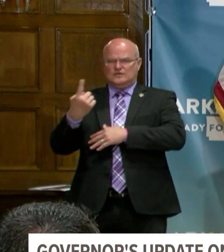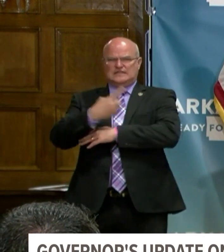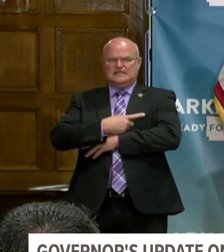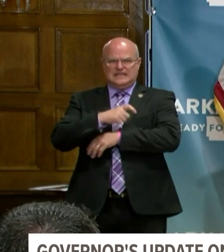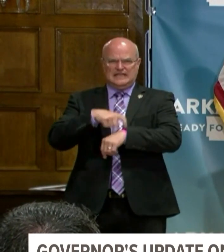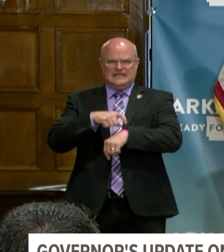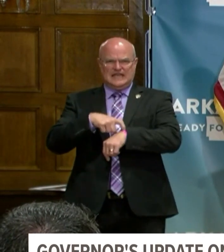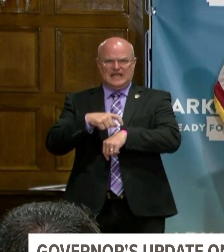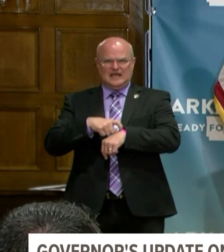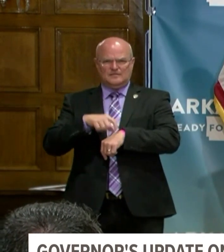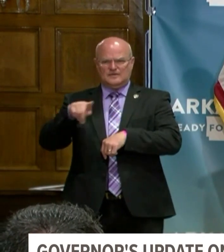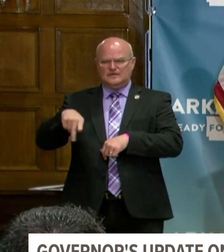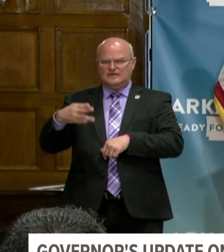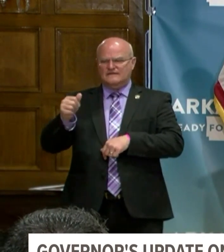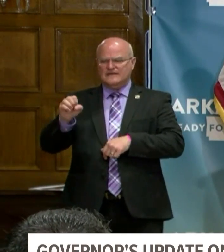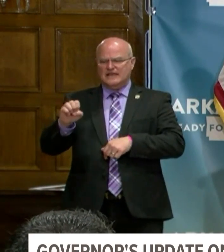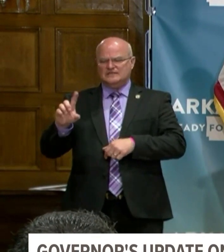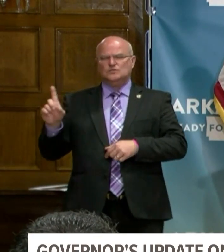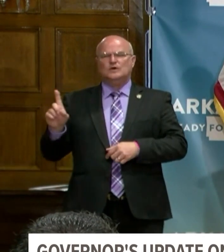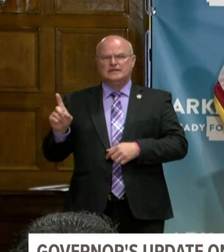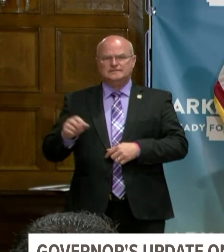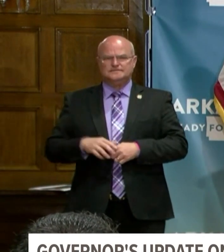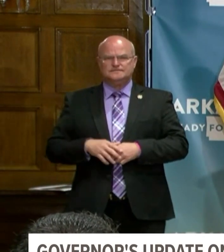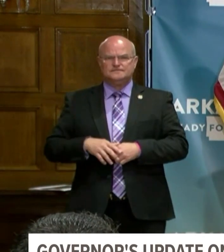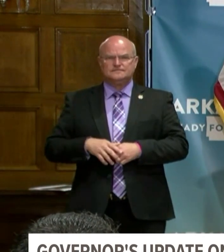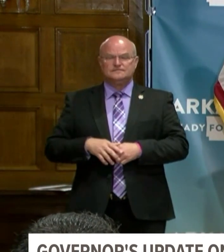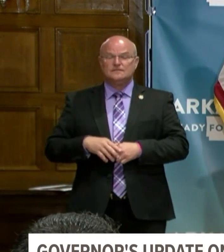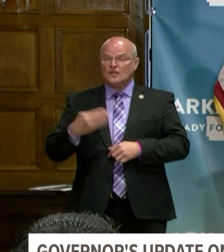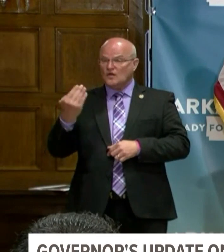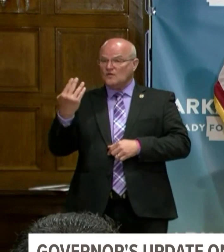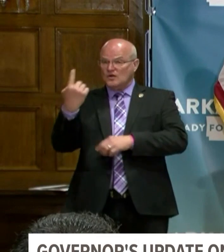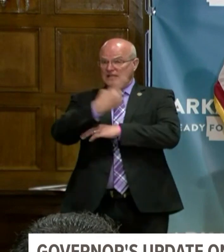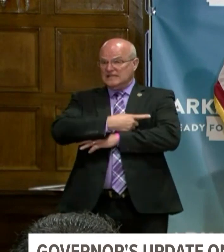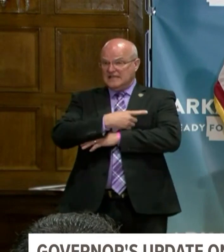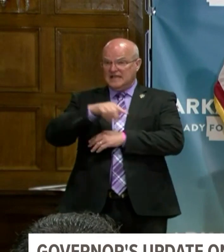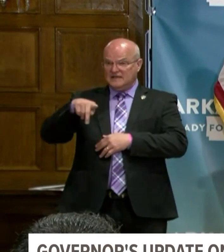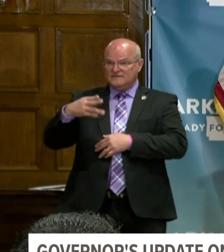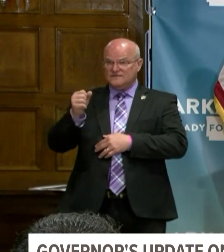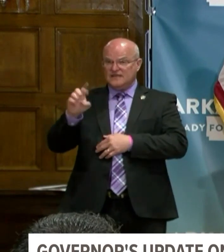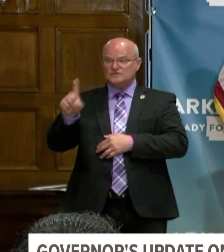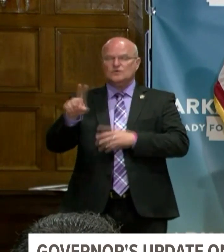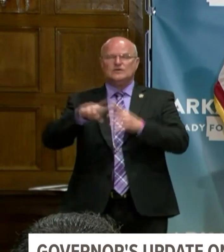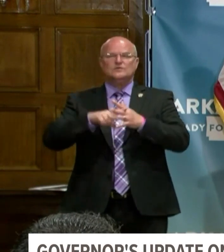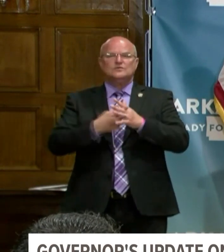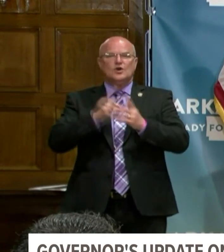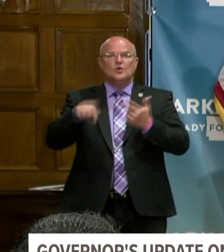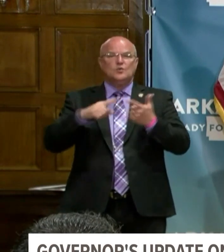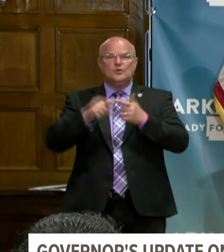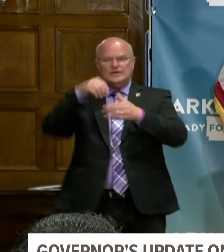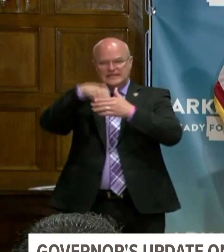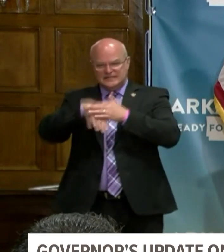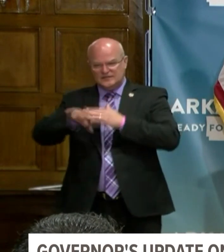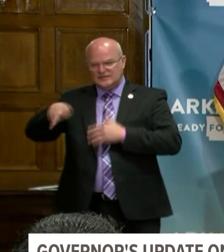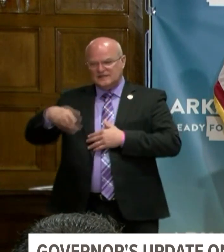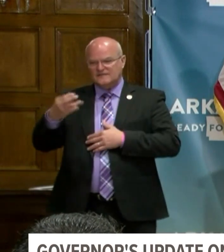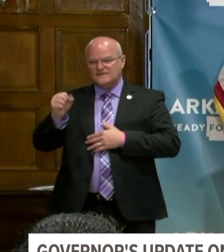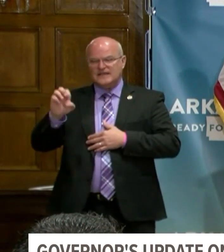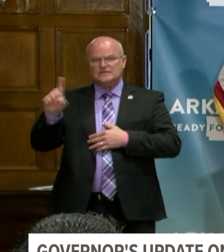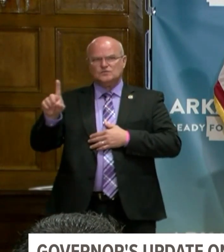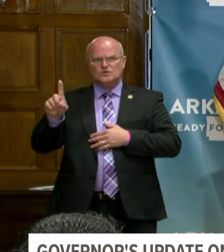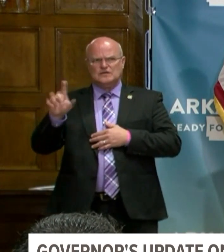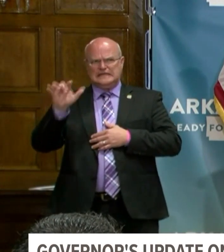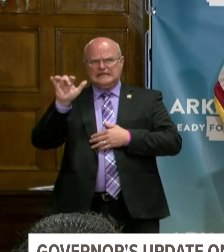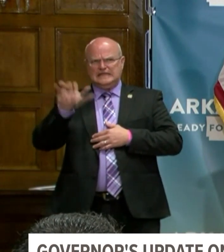14-day period for phase one? Well, the 14-day period would have started when we entered phase one,